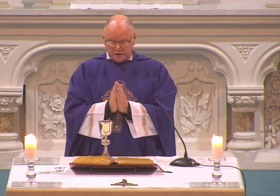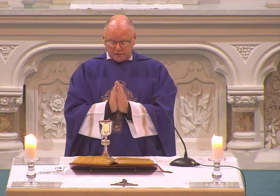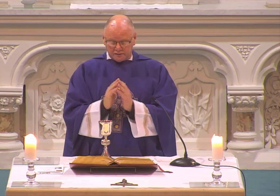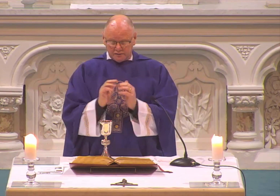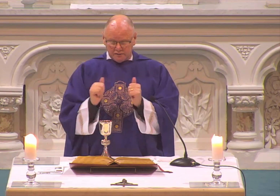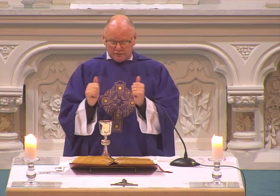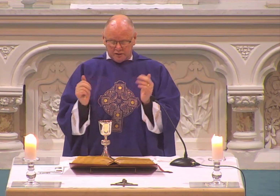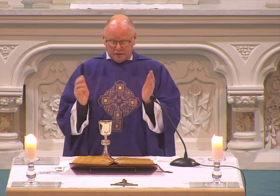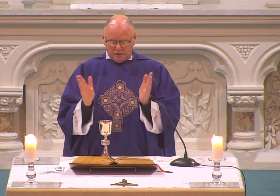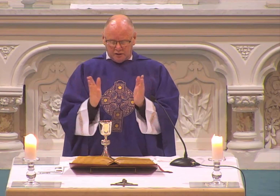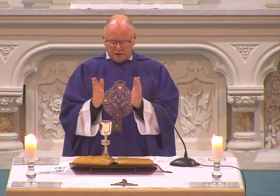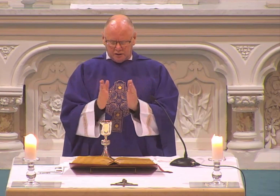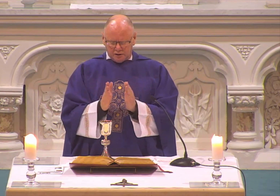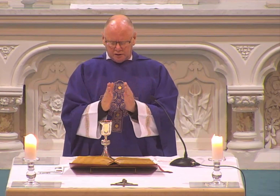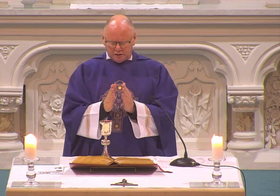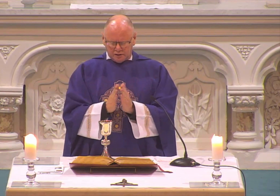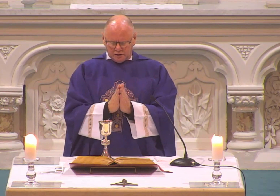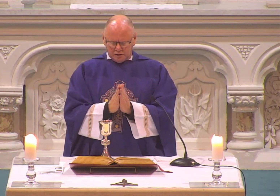Amen.